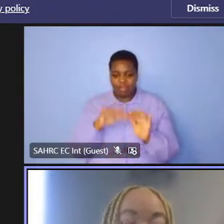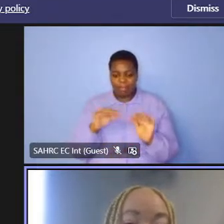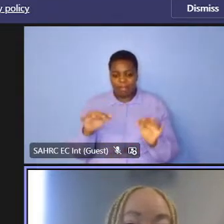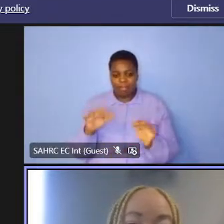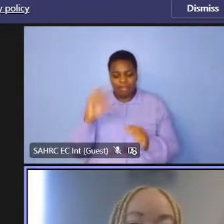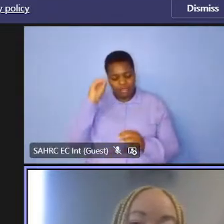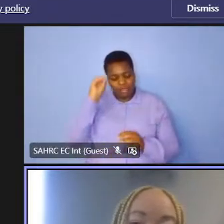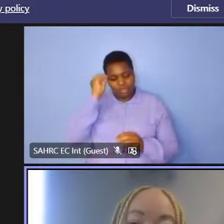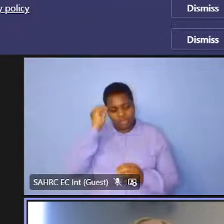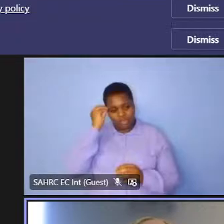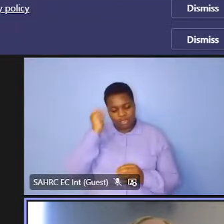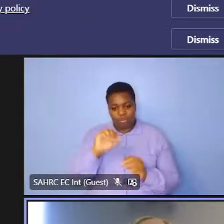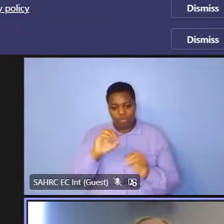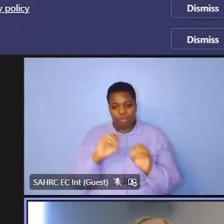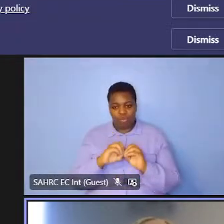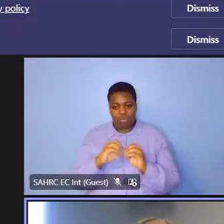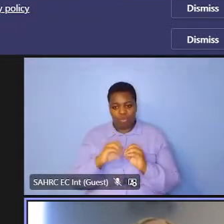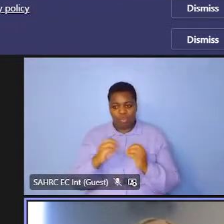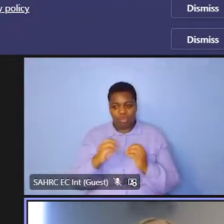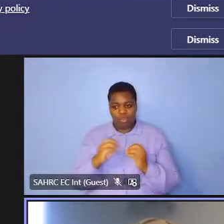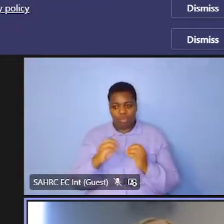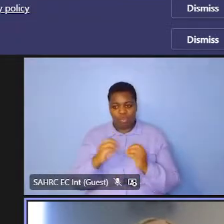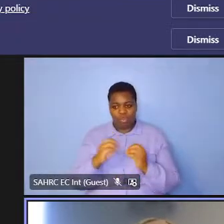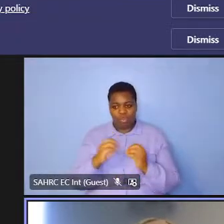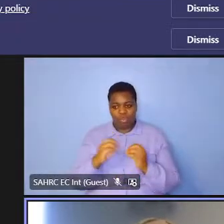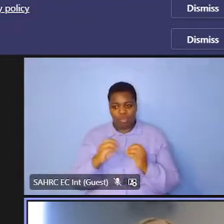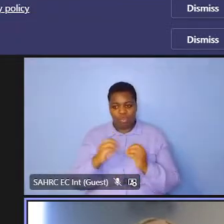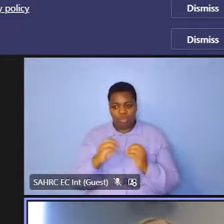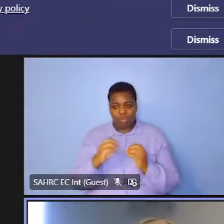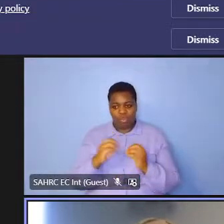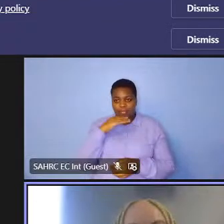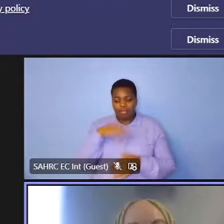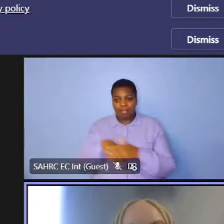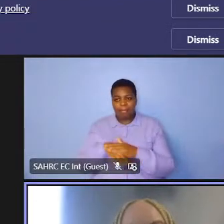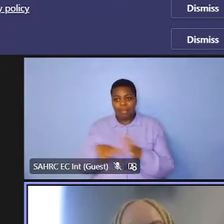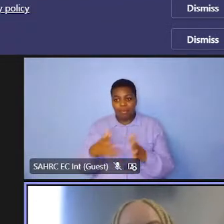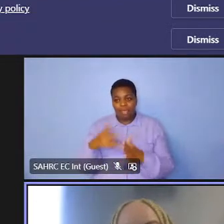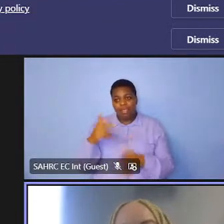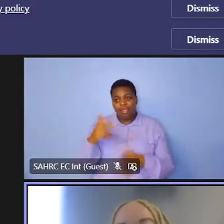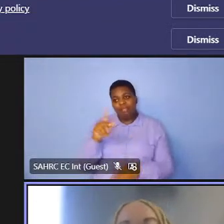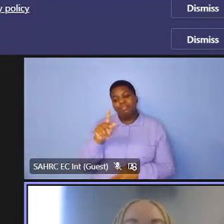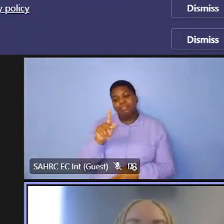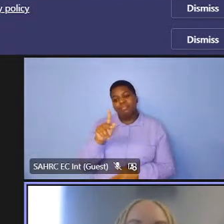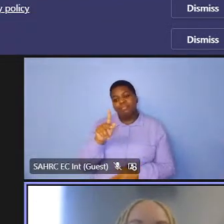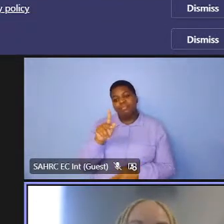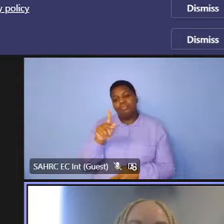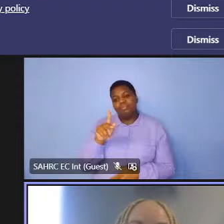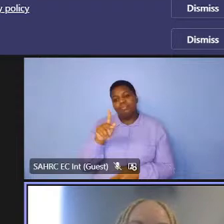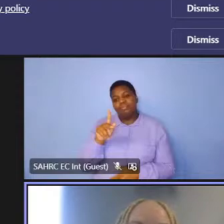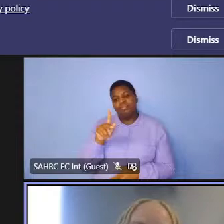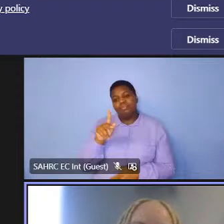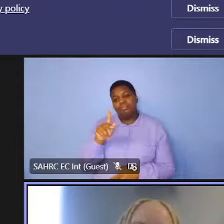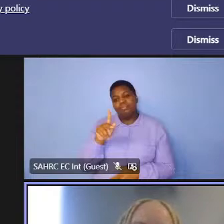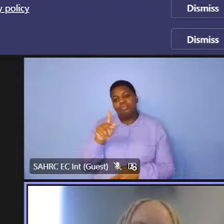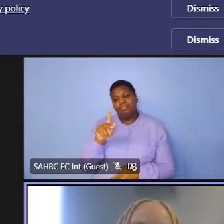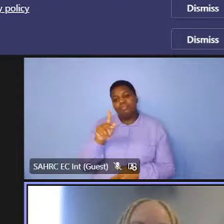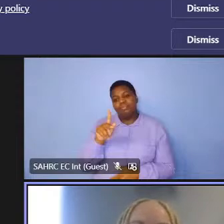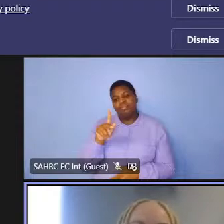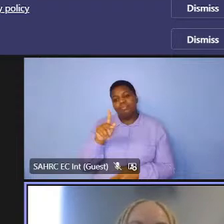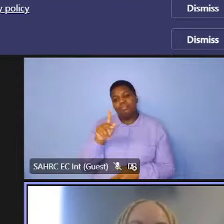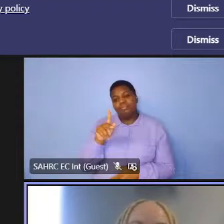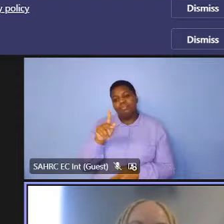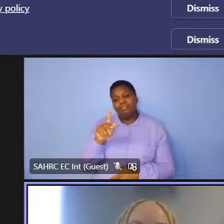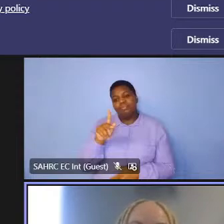litigation organisation here in South Africa. We are based in Khayelitsha in Cape Town. However, we have a national